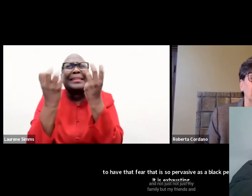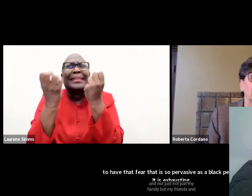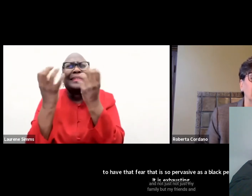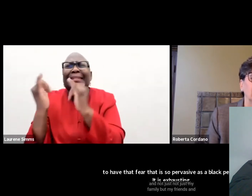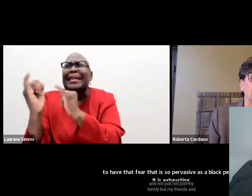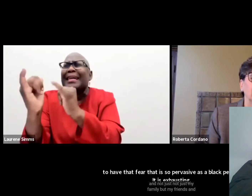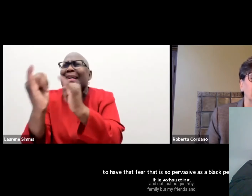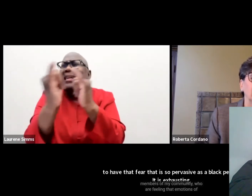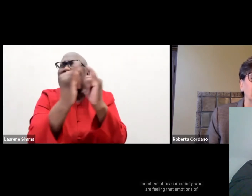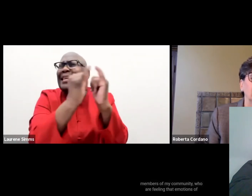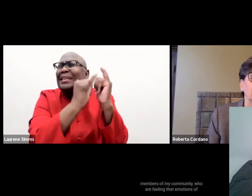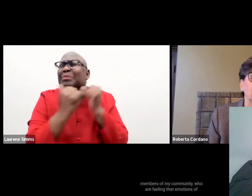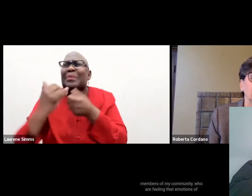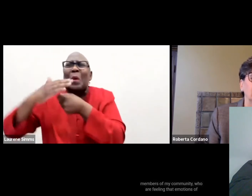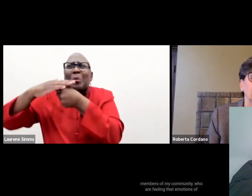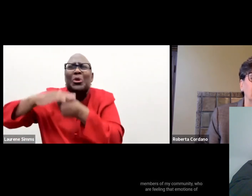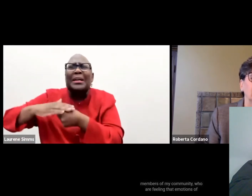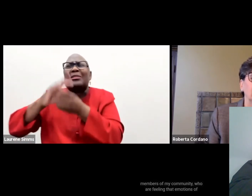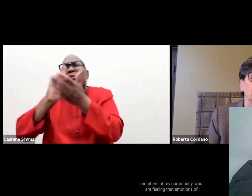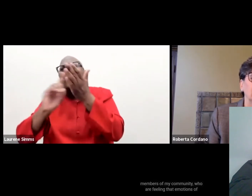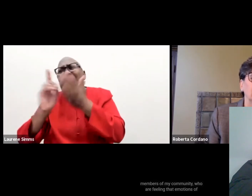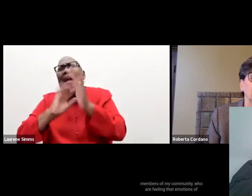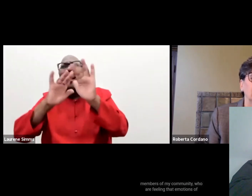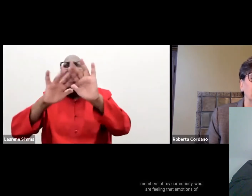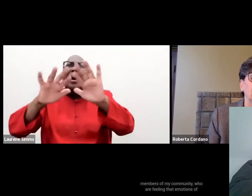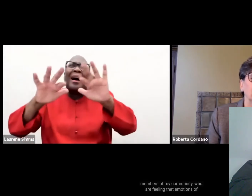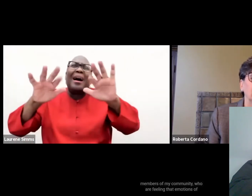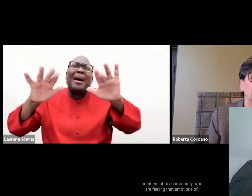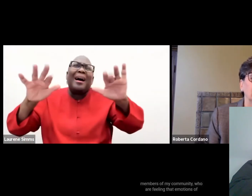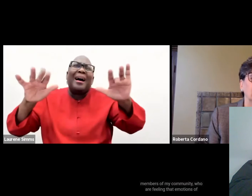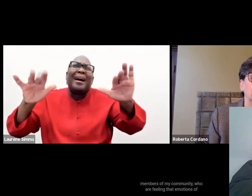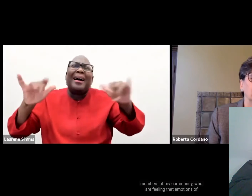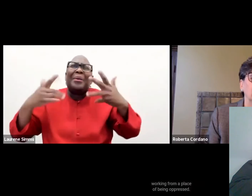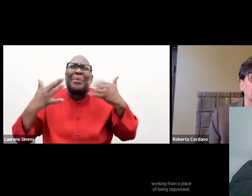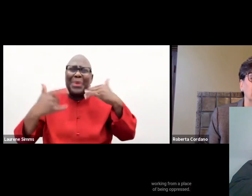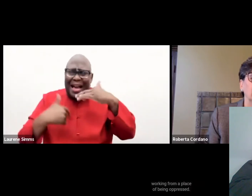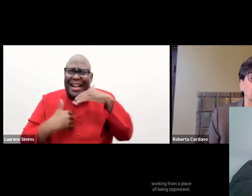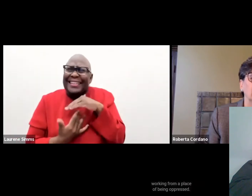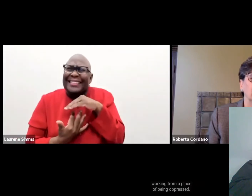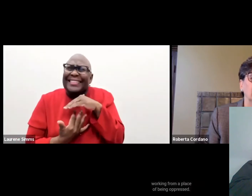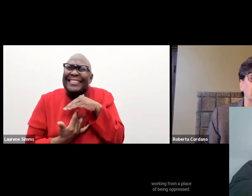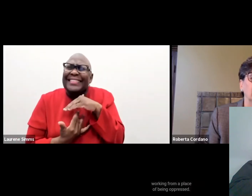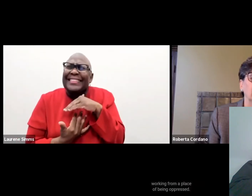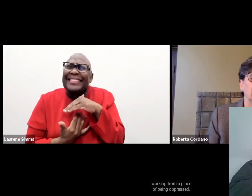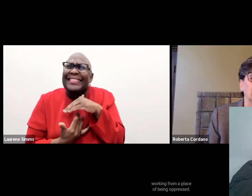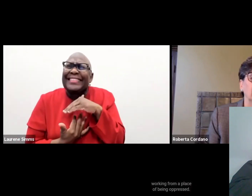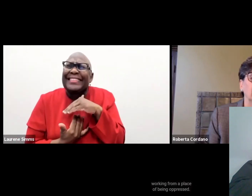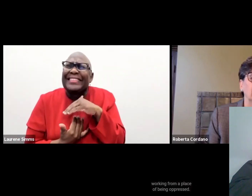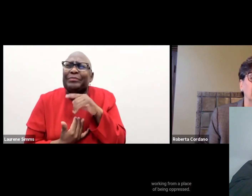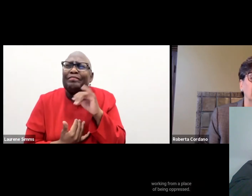my family and friends, but many people in the community who are feeling those emotions.